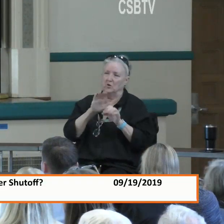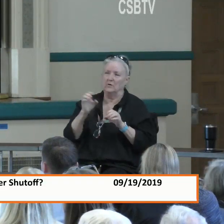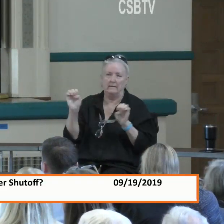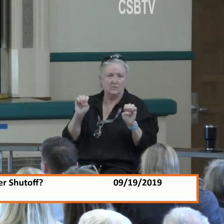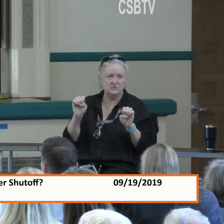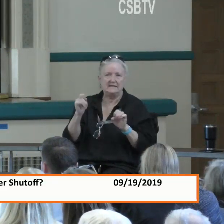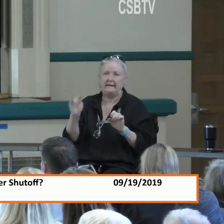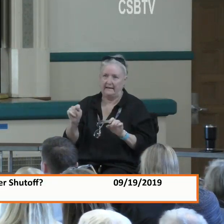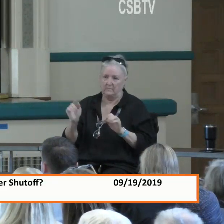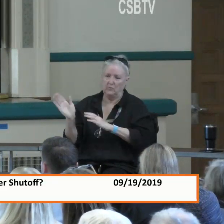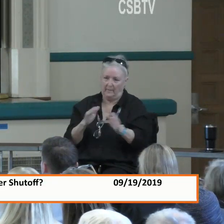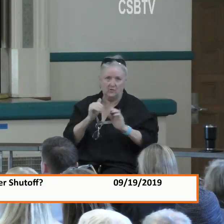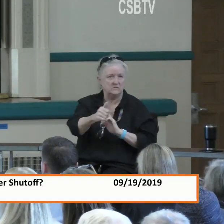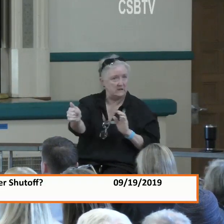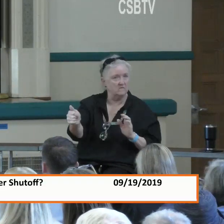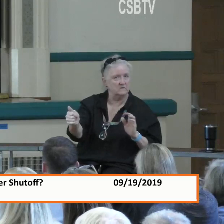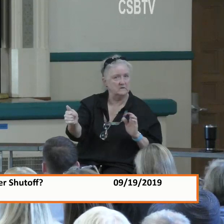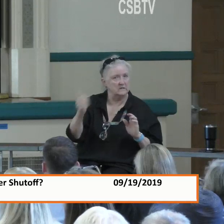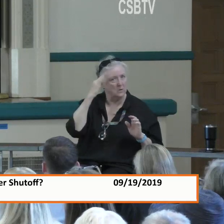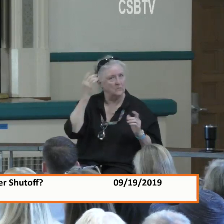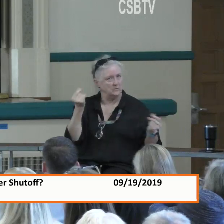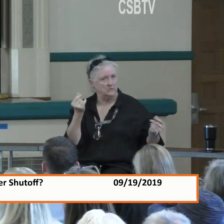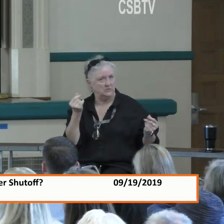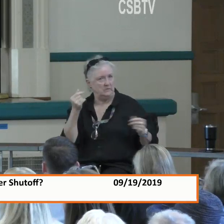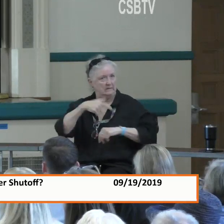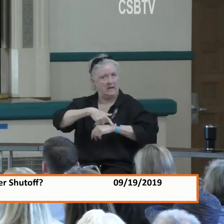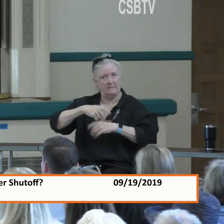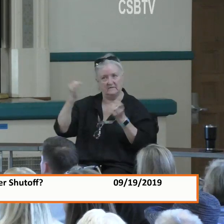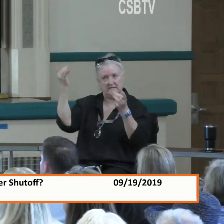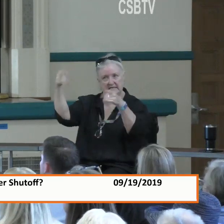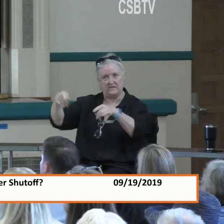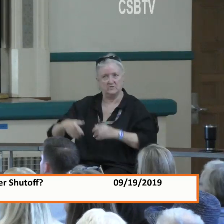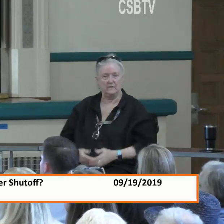kit and know what you're going to do in times of disaster.